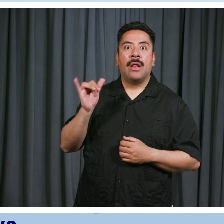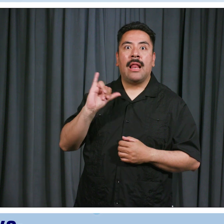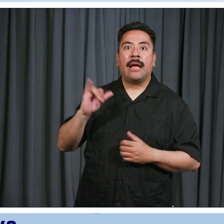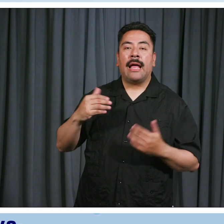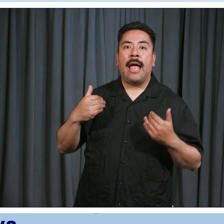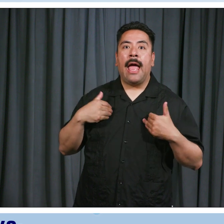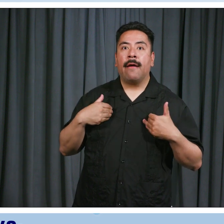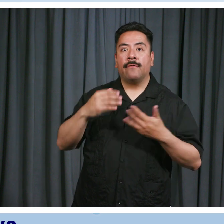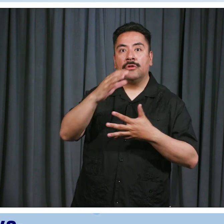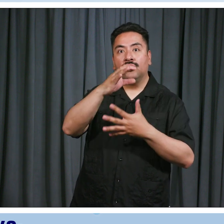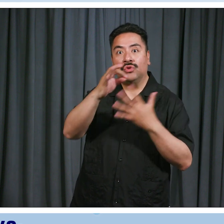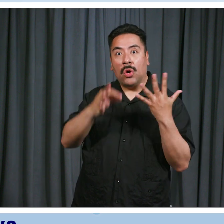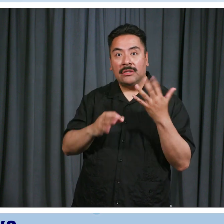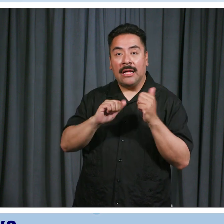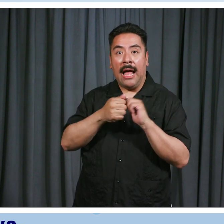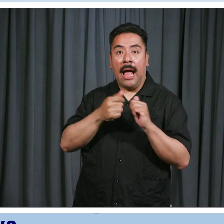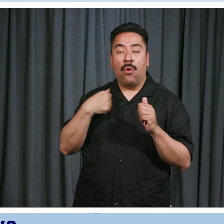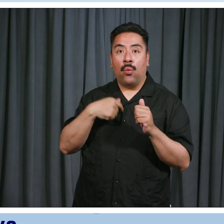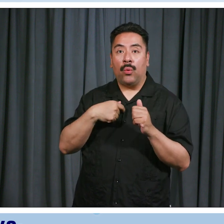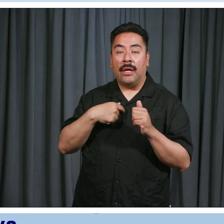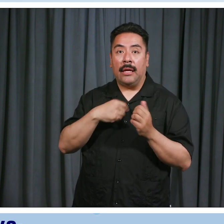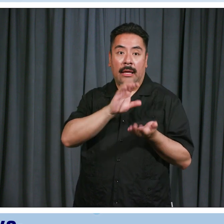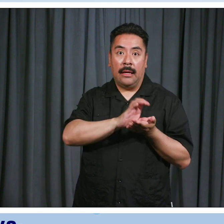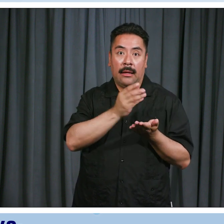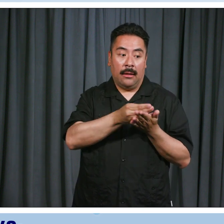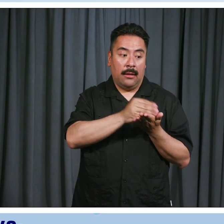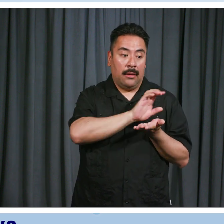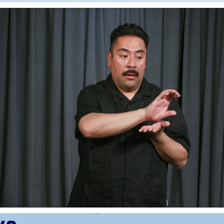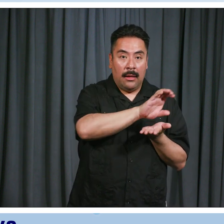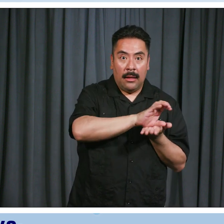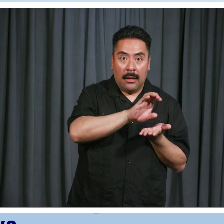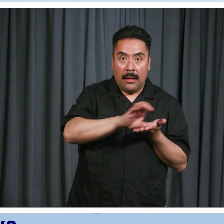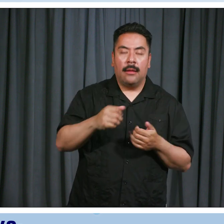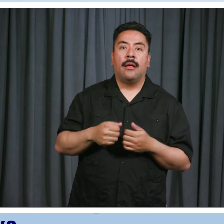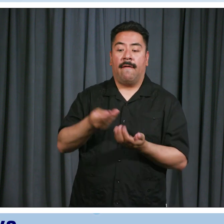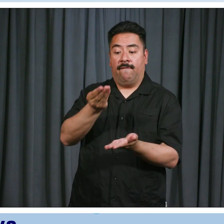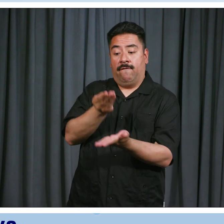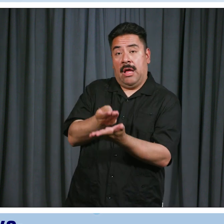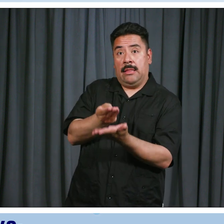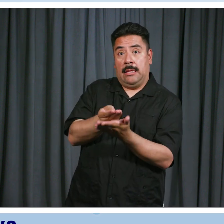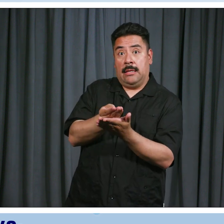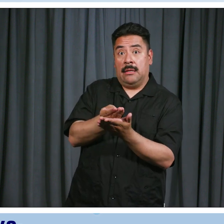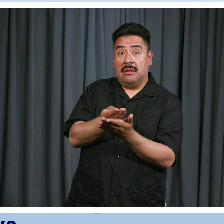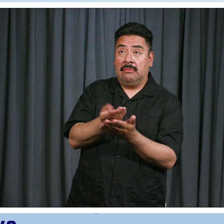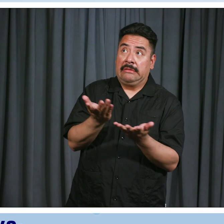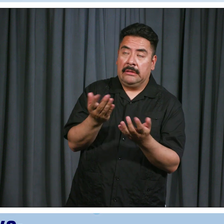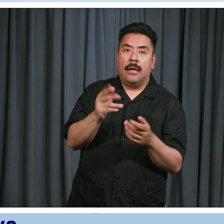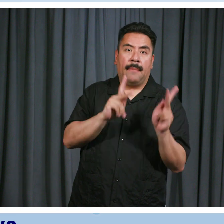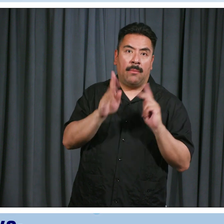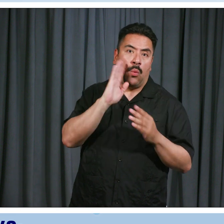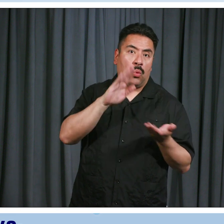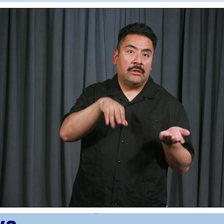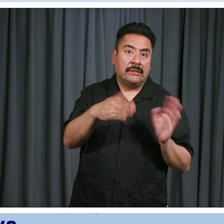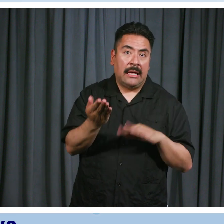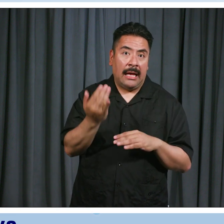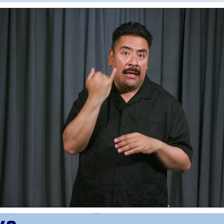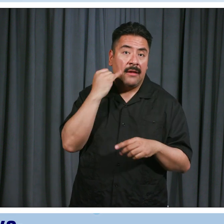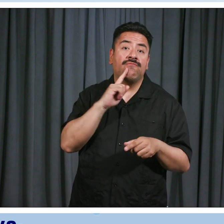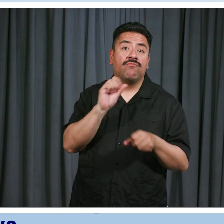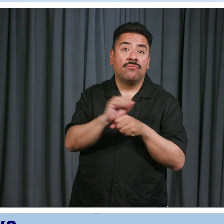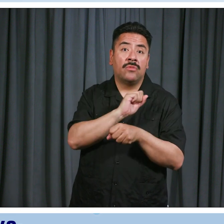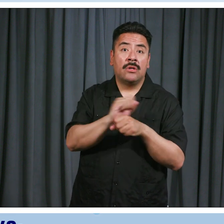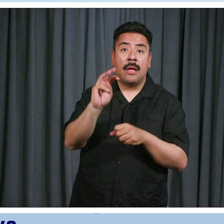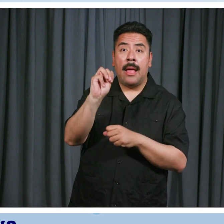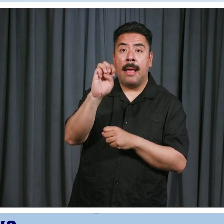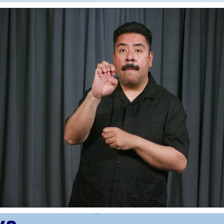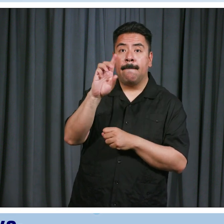there's choices in how we resource. So the funding is, people will die. If we really do lose Medicaid in the way